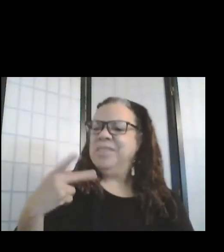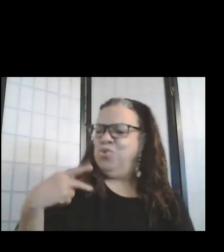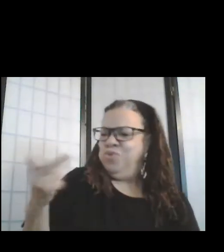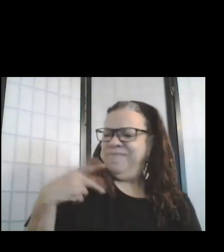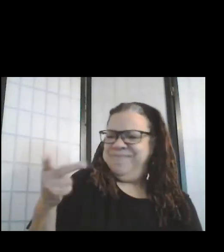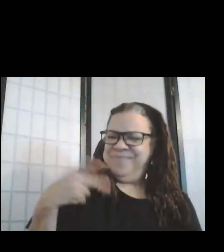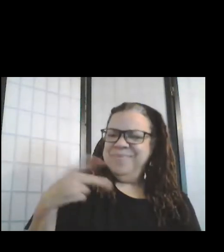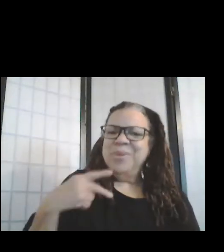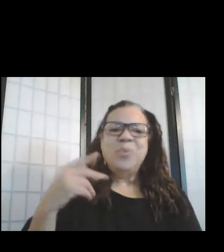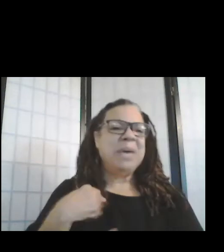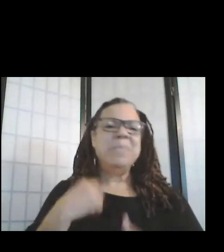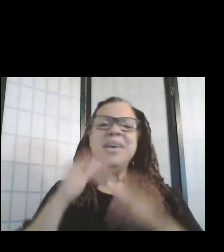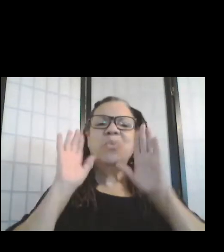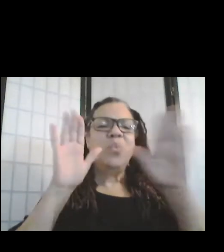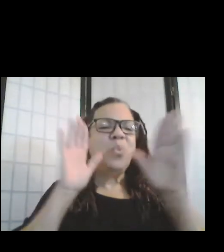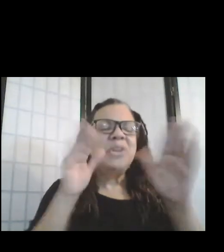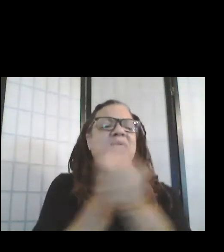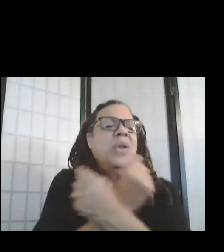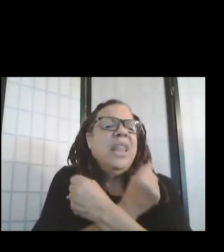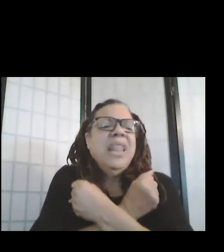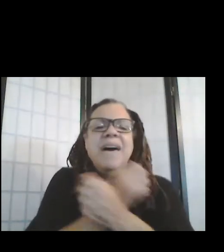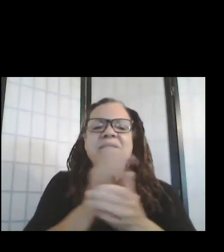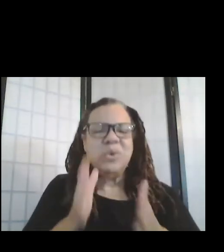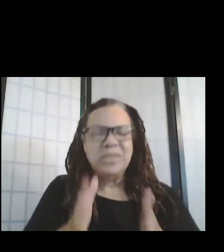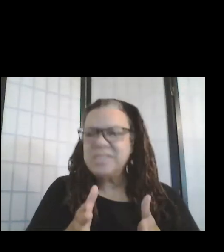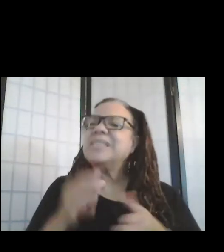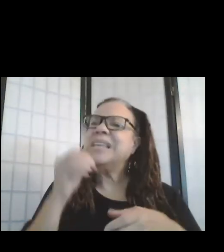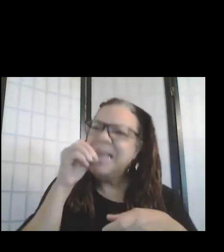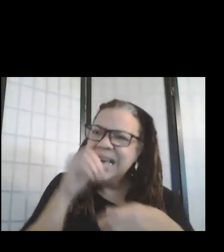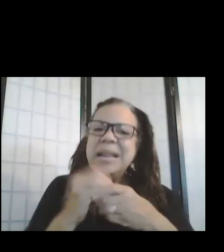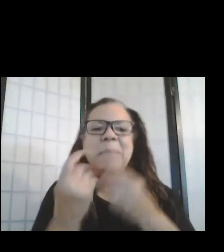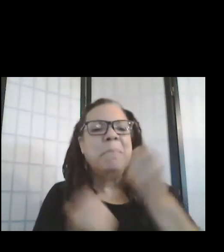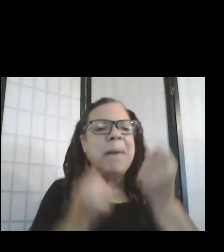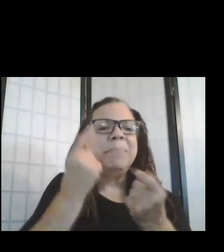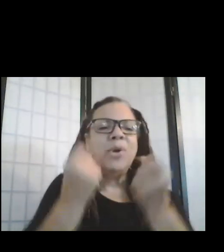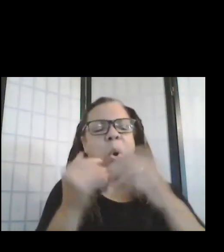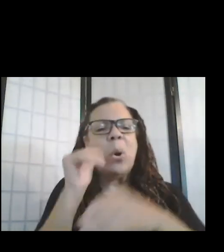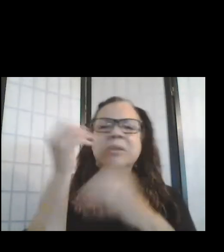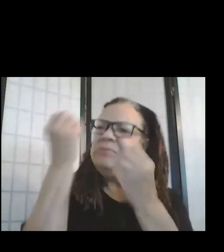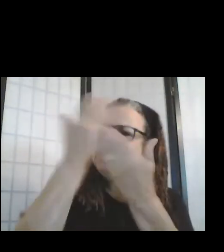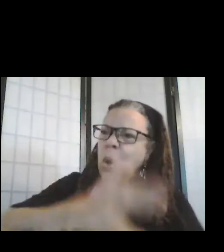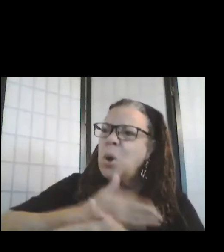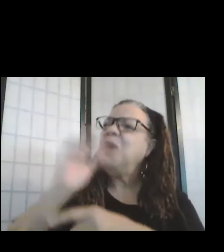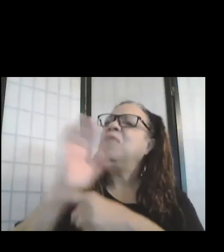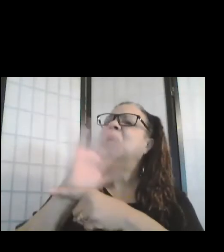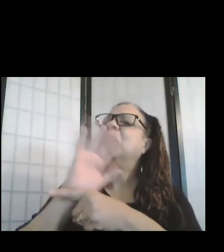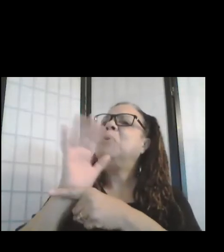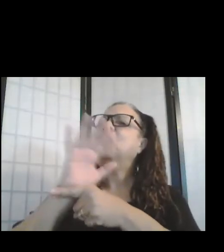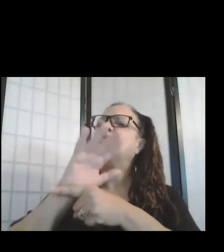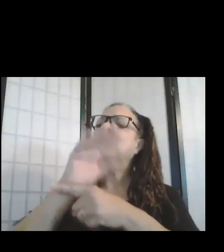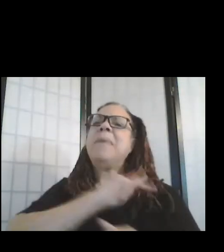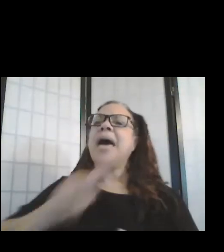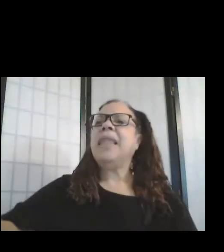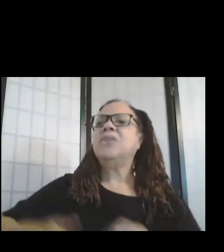I could be as wondrous as lovers in the desirous pop-torn dark of a movie palace, holding hands